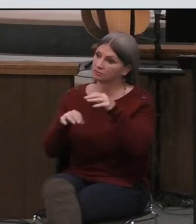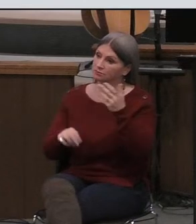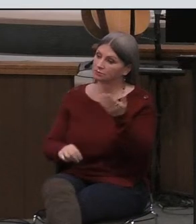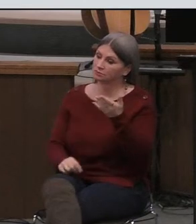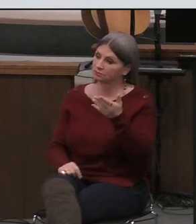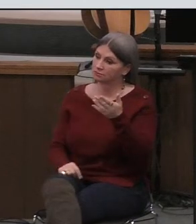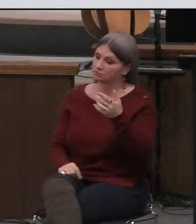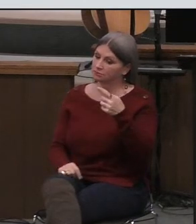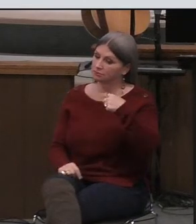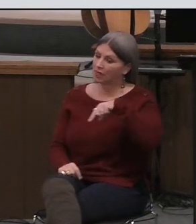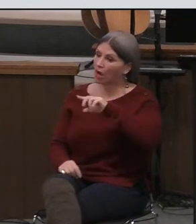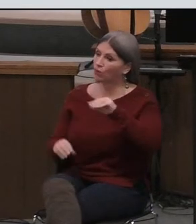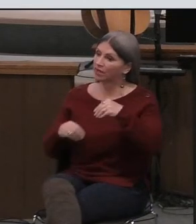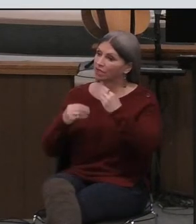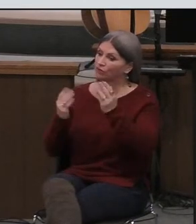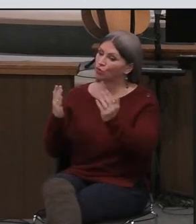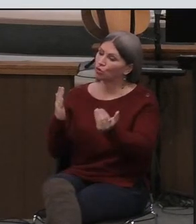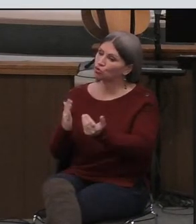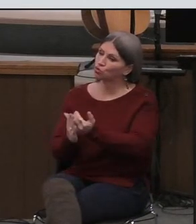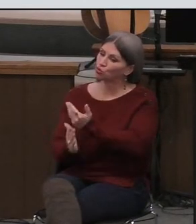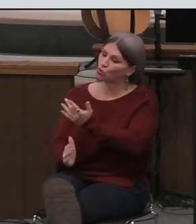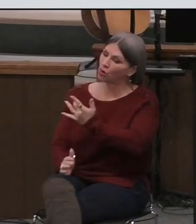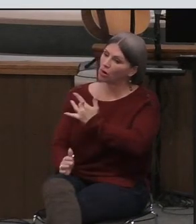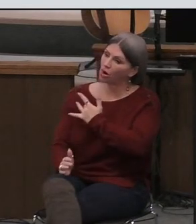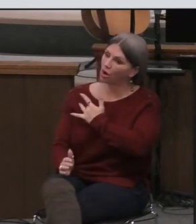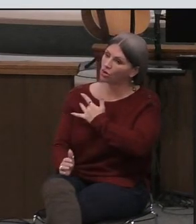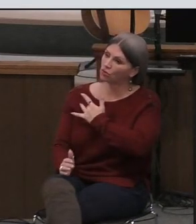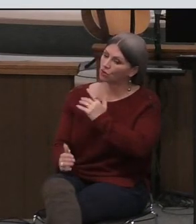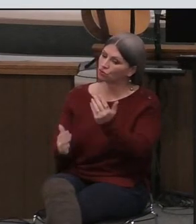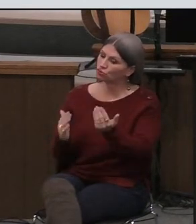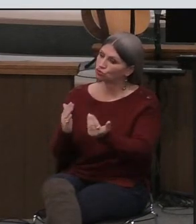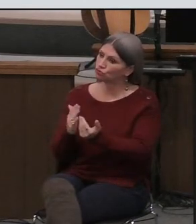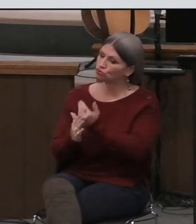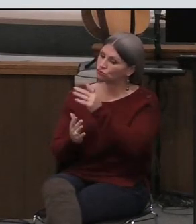and I will give you a new heart and